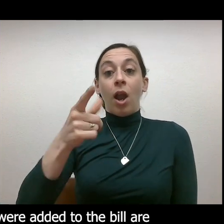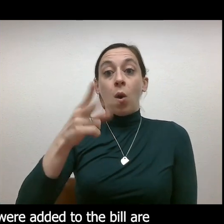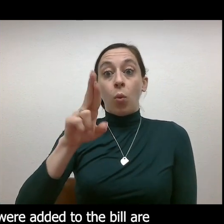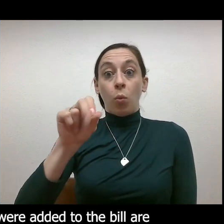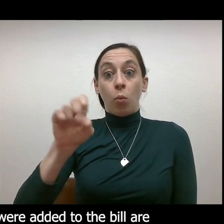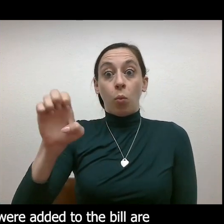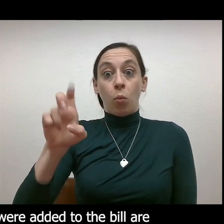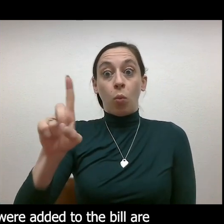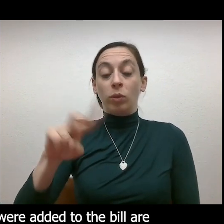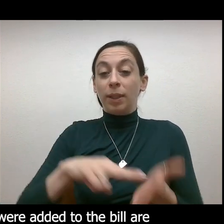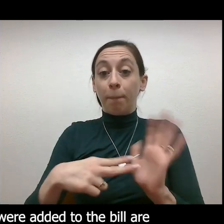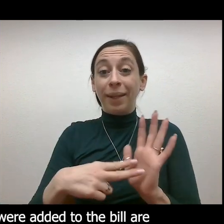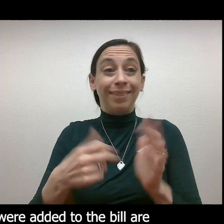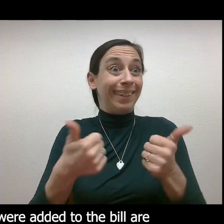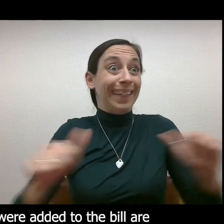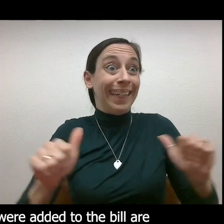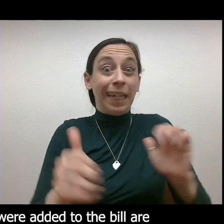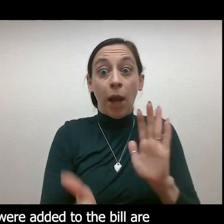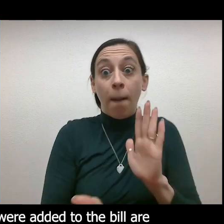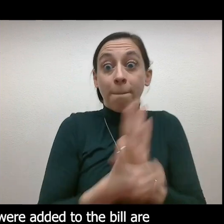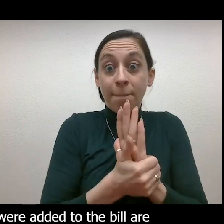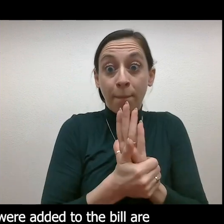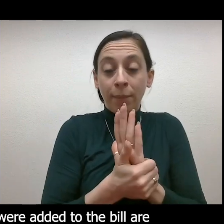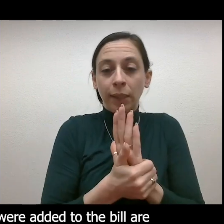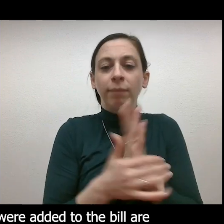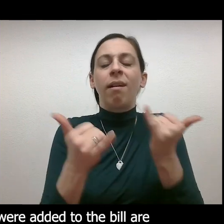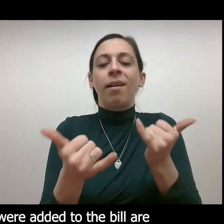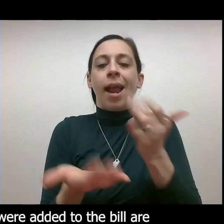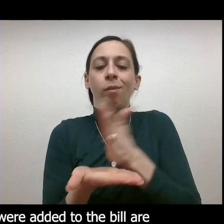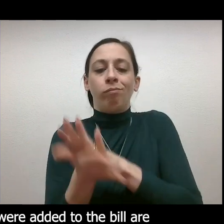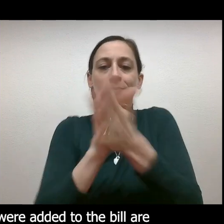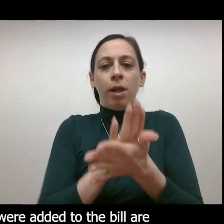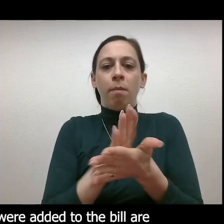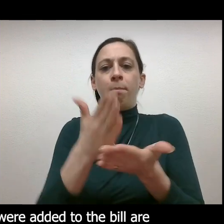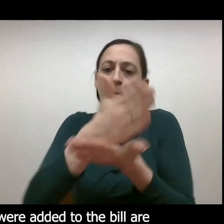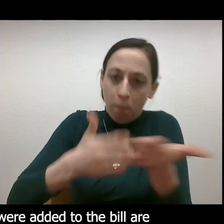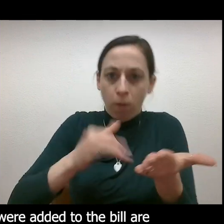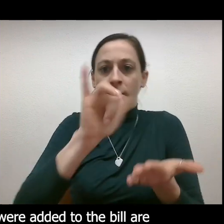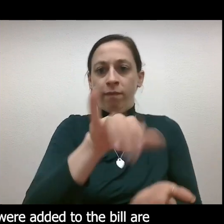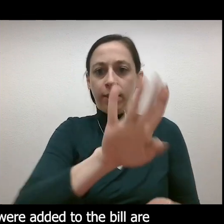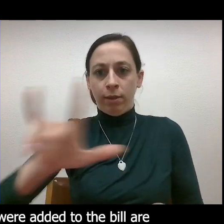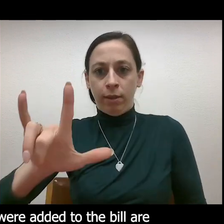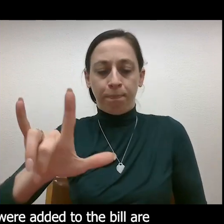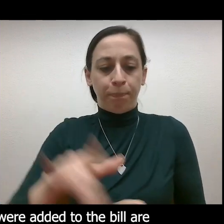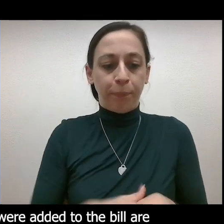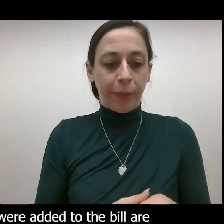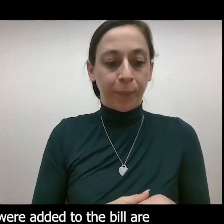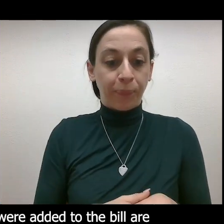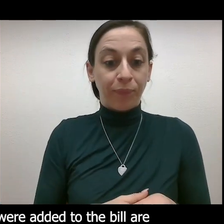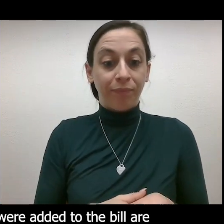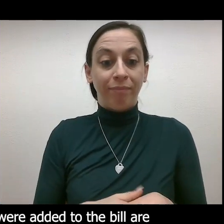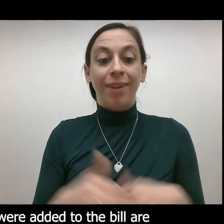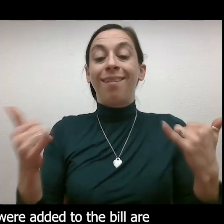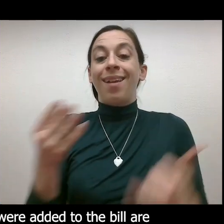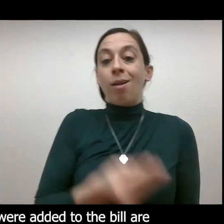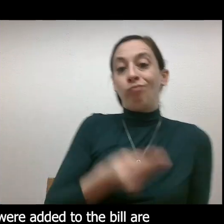That means that any amendments that were added to the bill are now considered part of that bill.